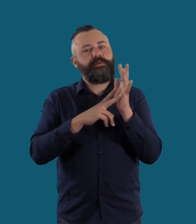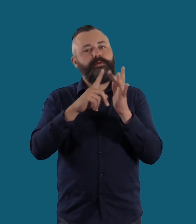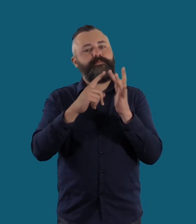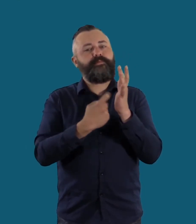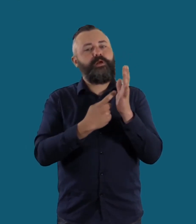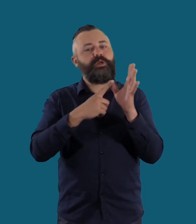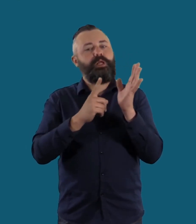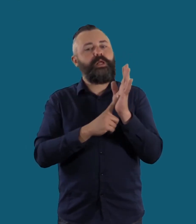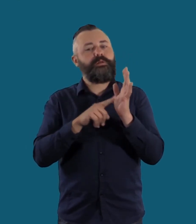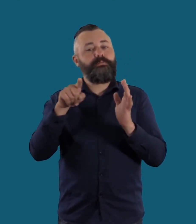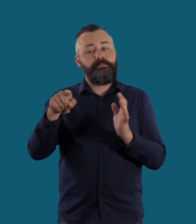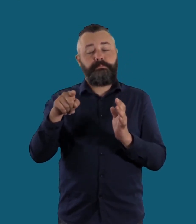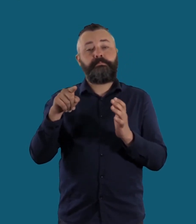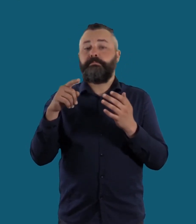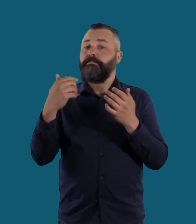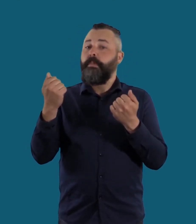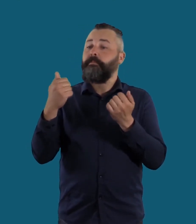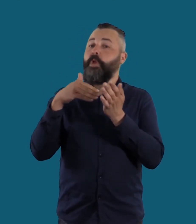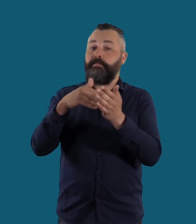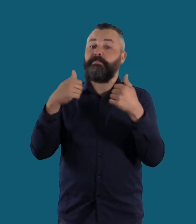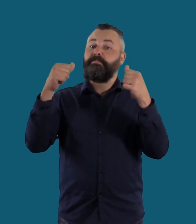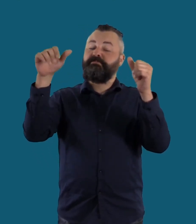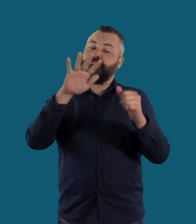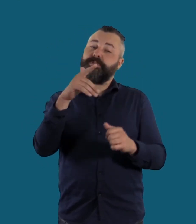With a 70 to 90% success rate.